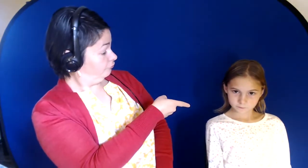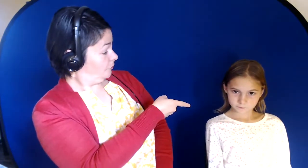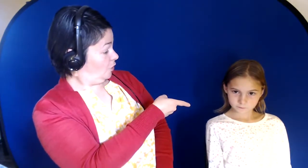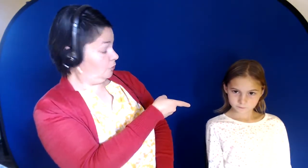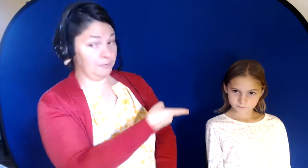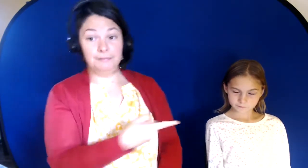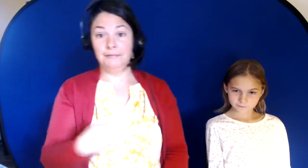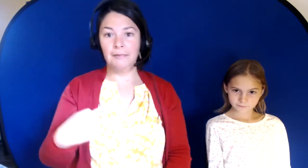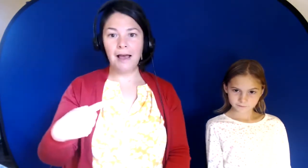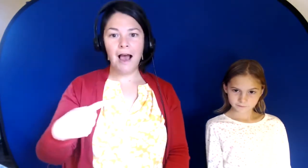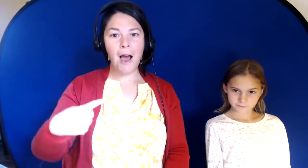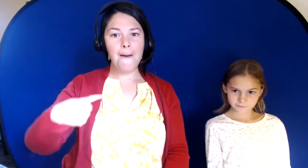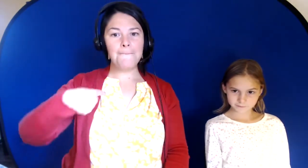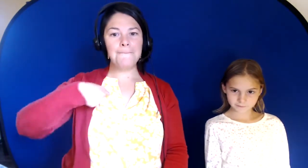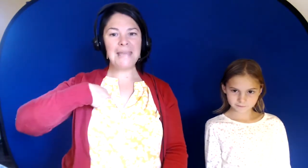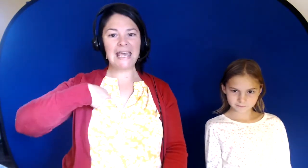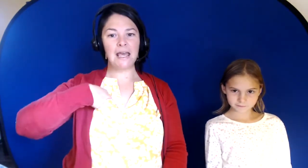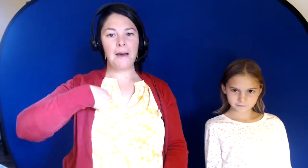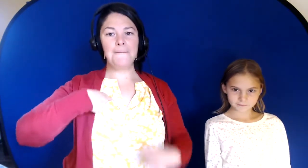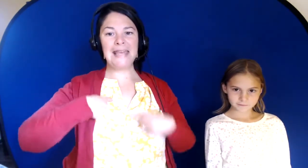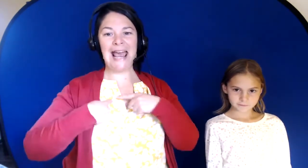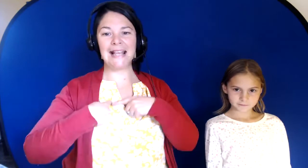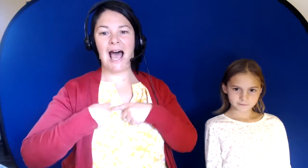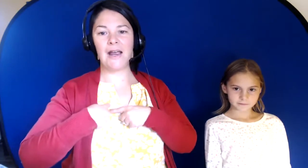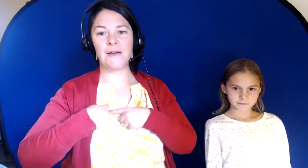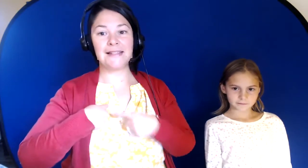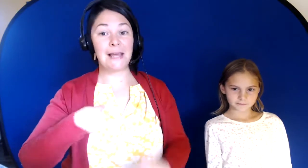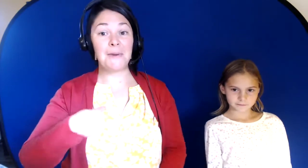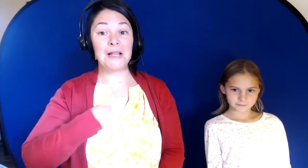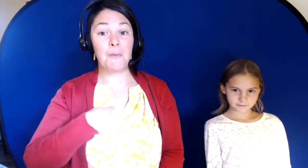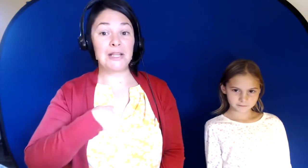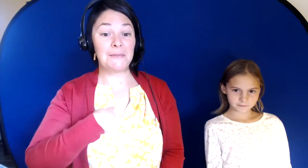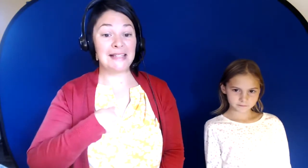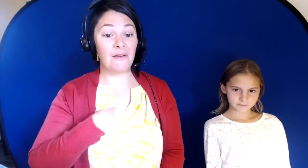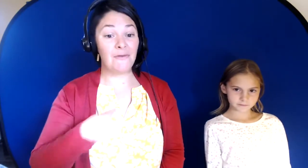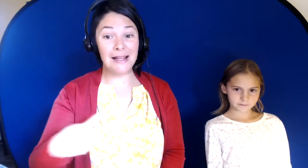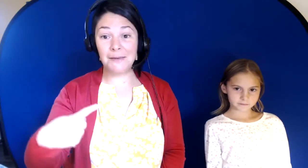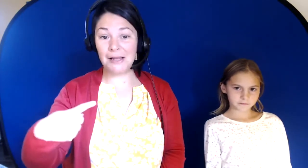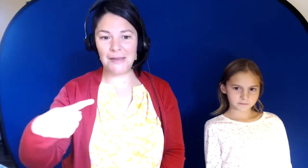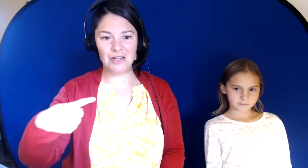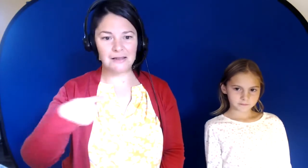you, me. Me and I are the same. I'm going to point to myself right in the middle of my chest. Me.